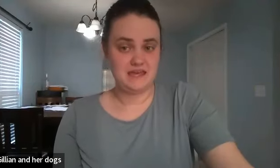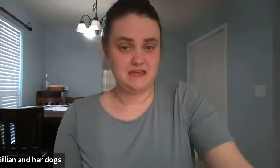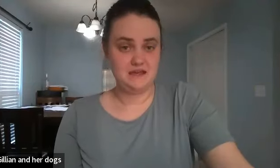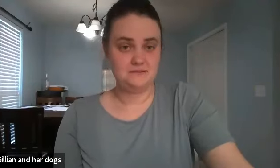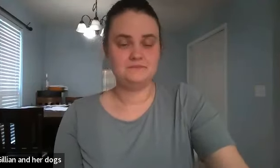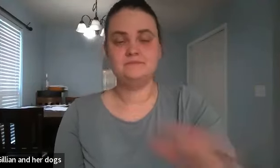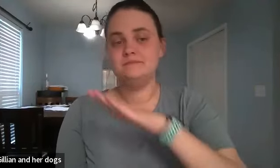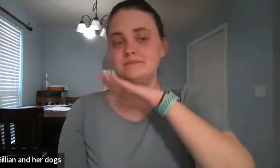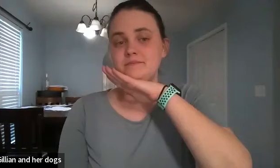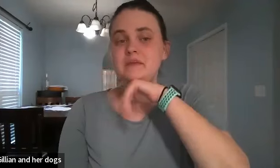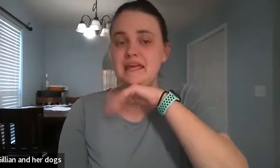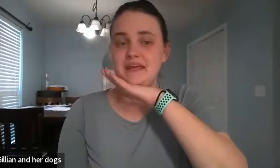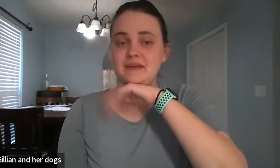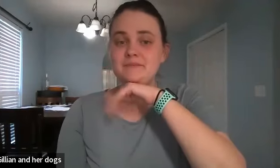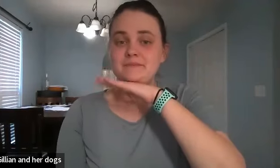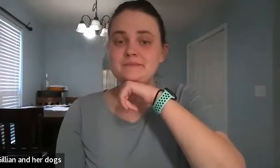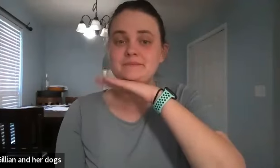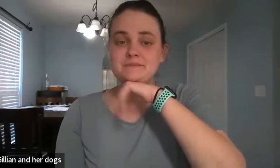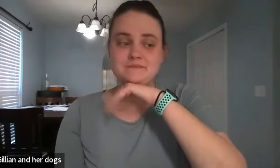Pig, pig.